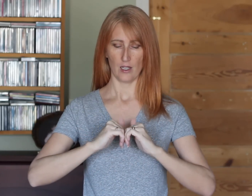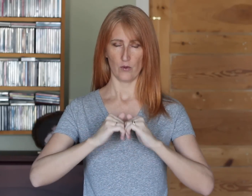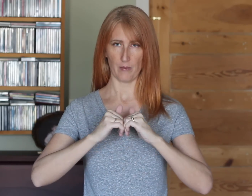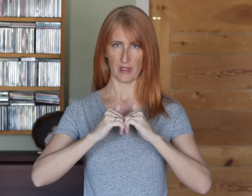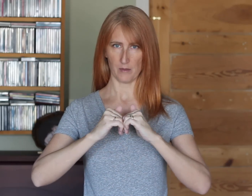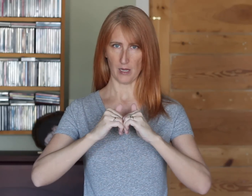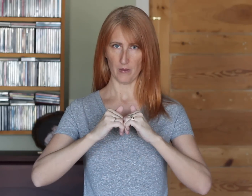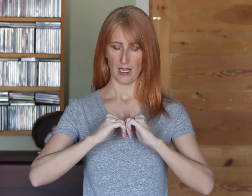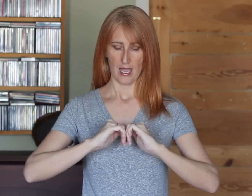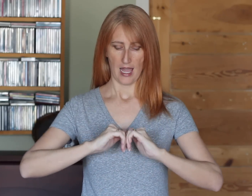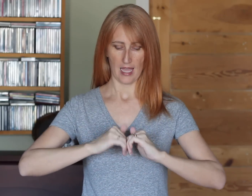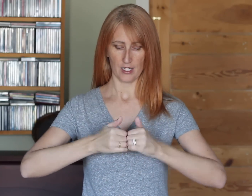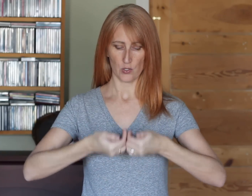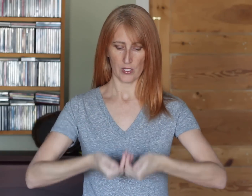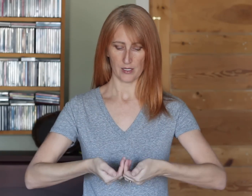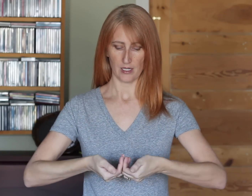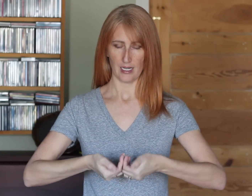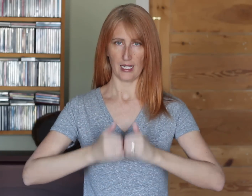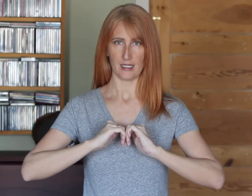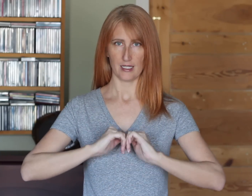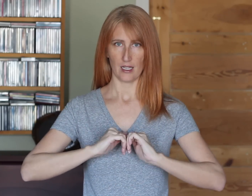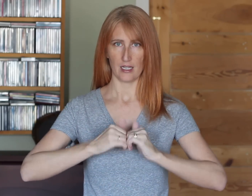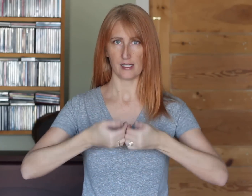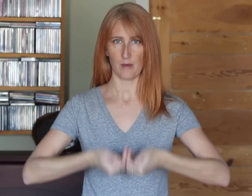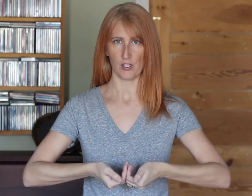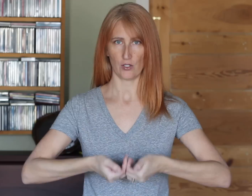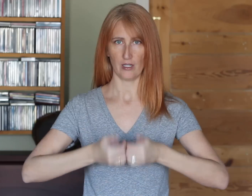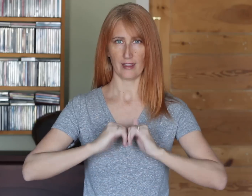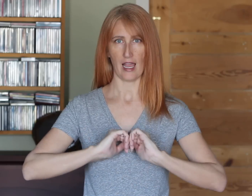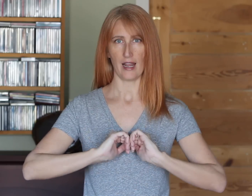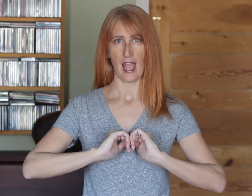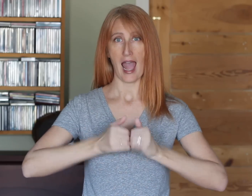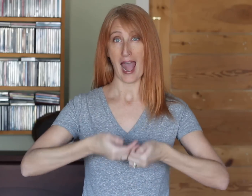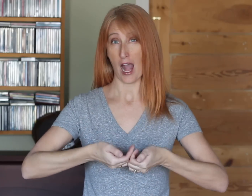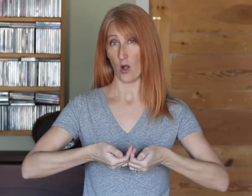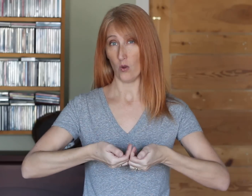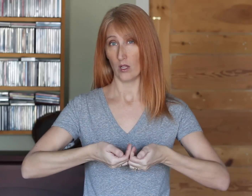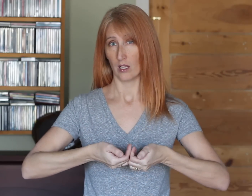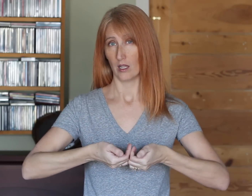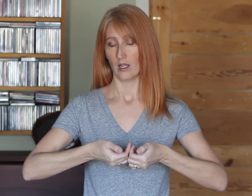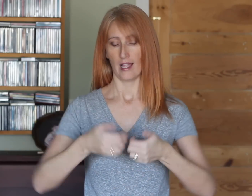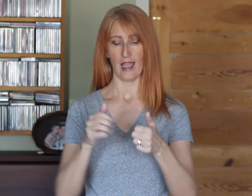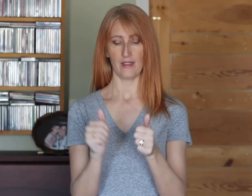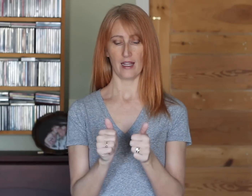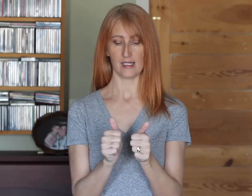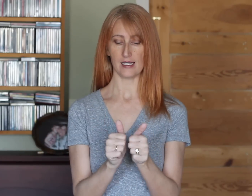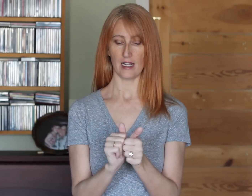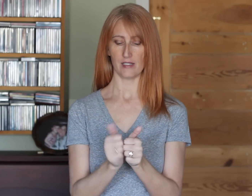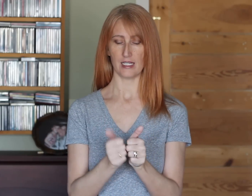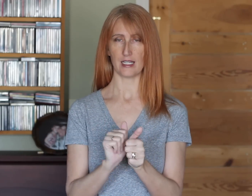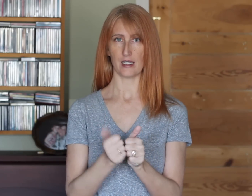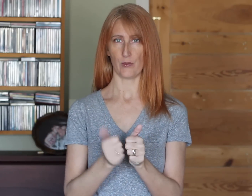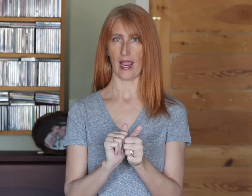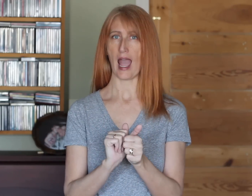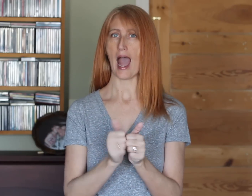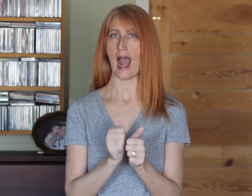with my thumbs up, and I twist it in a semicircle like that. How. And then as I said, I've seen it done this way,